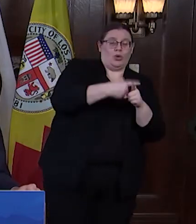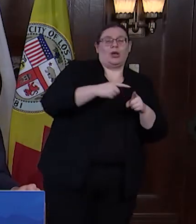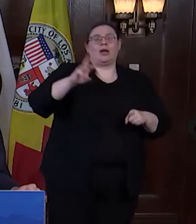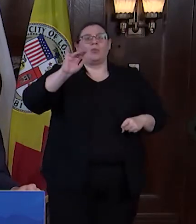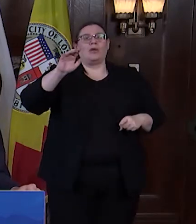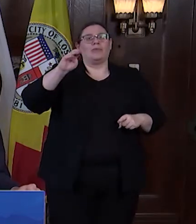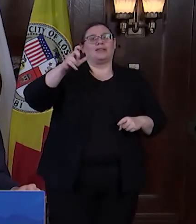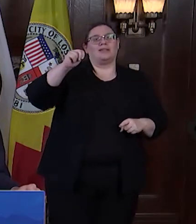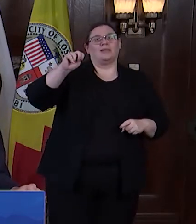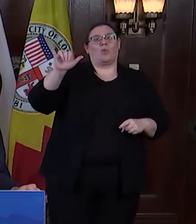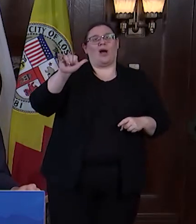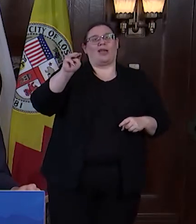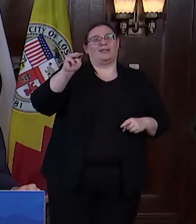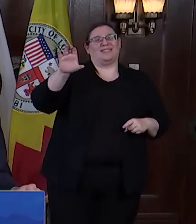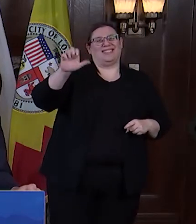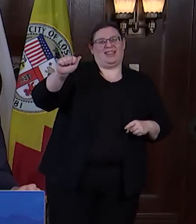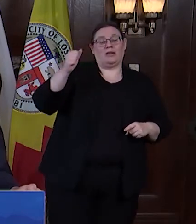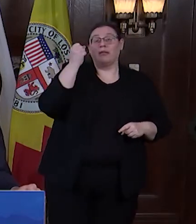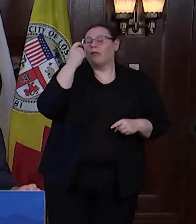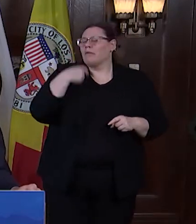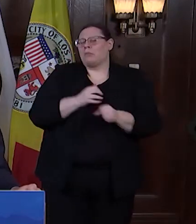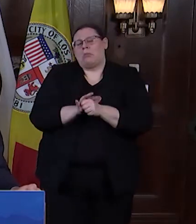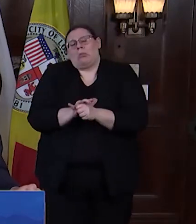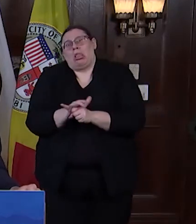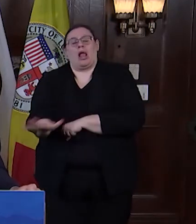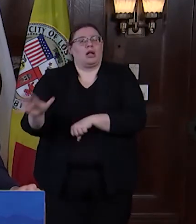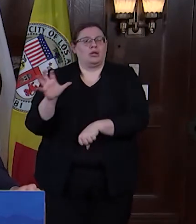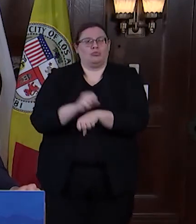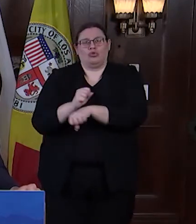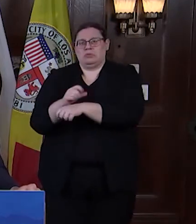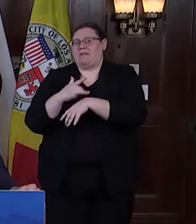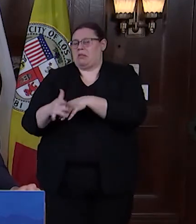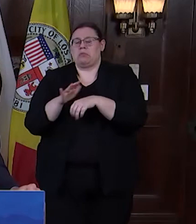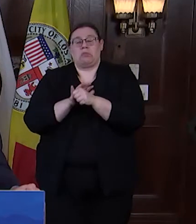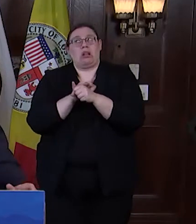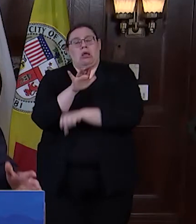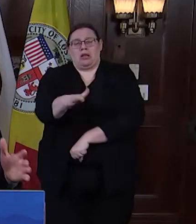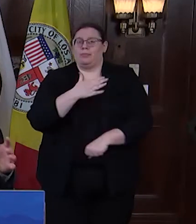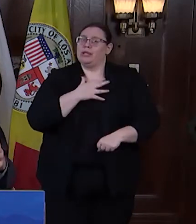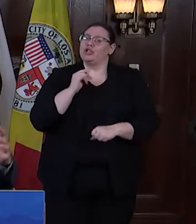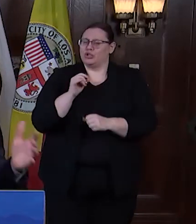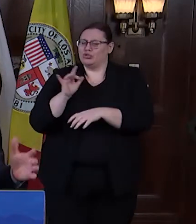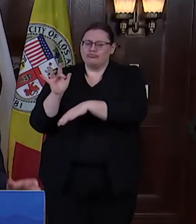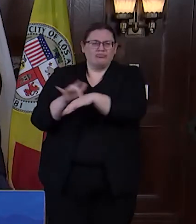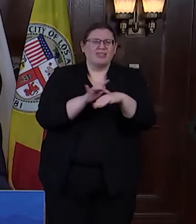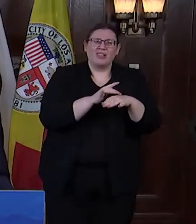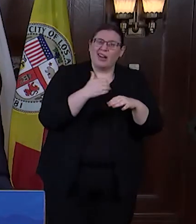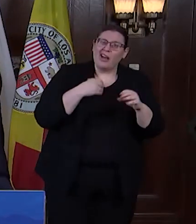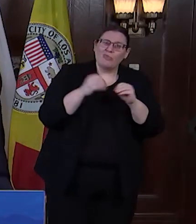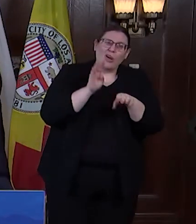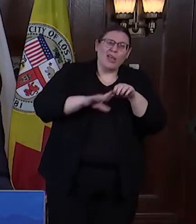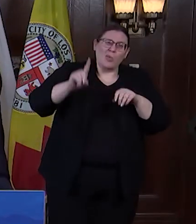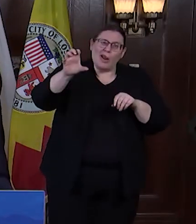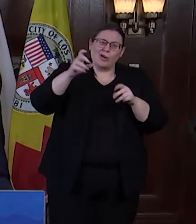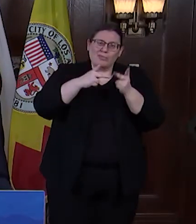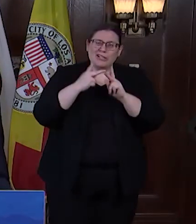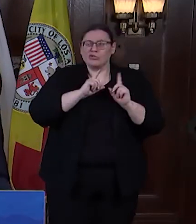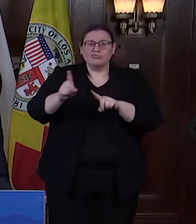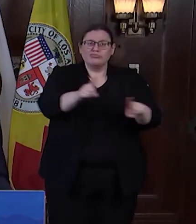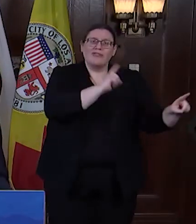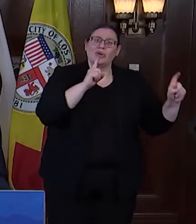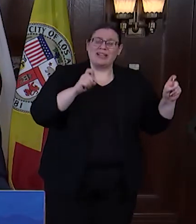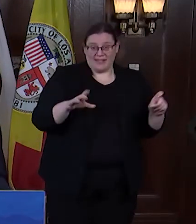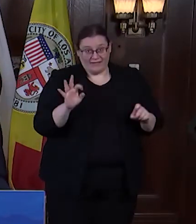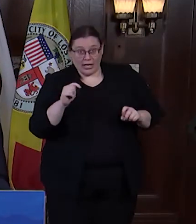Wilmington YMCA. And we have plenty of appointments available. So please, go to one of the more than 100 testing sites and find out where they